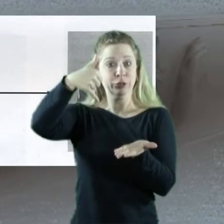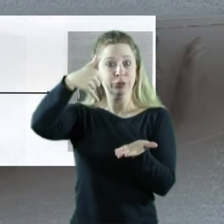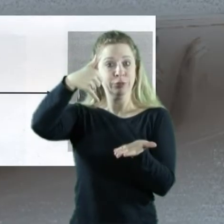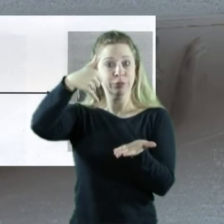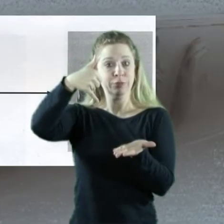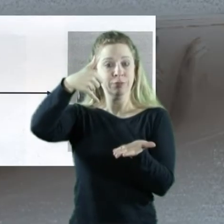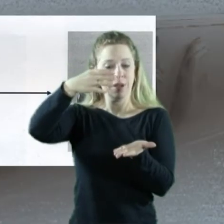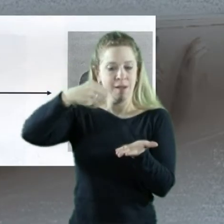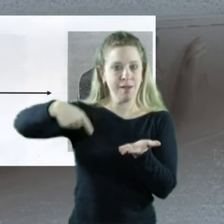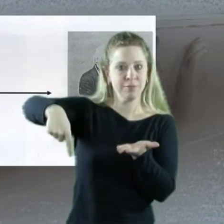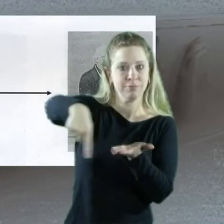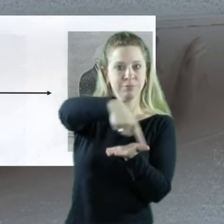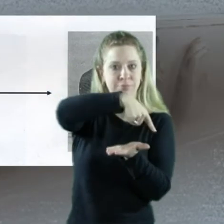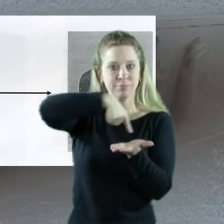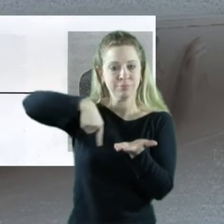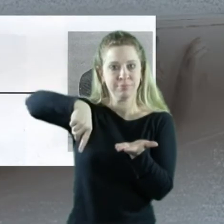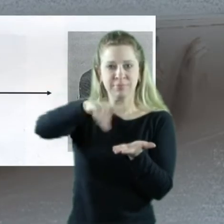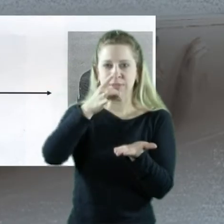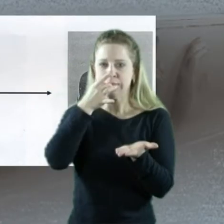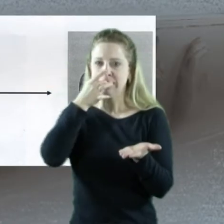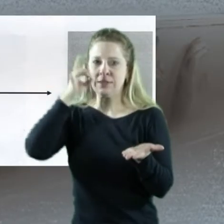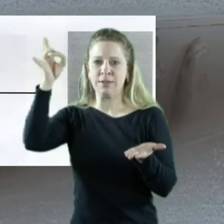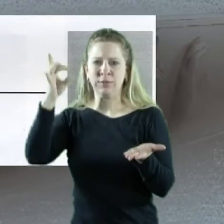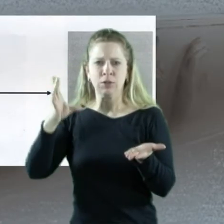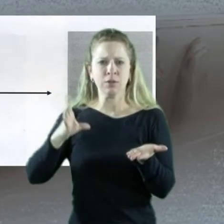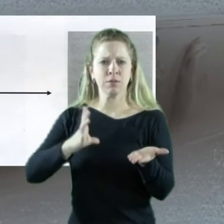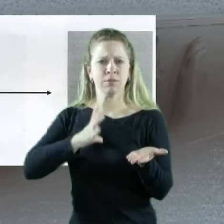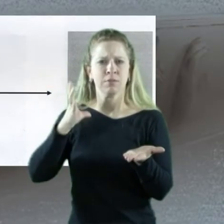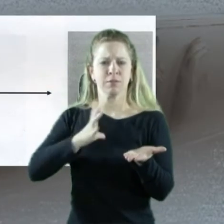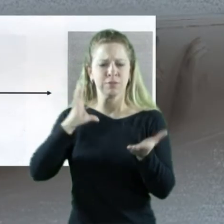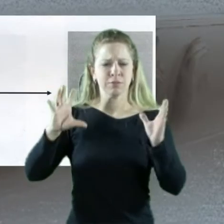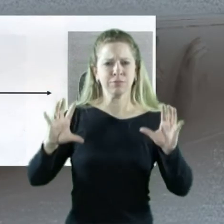They wanted to thank him for all of his hard work.